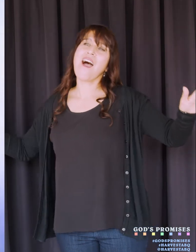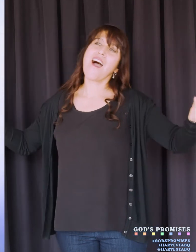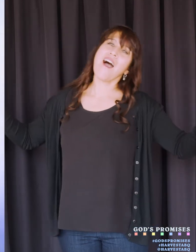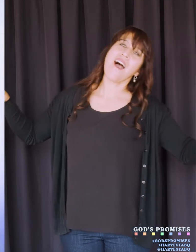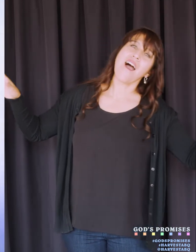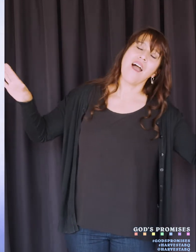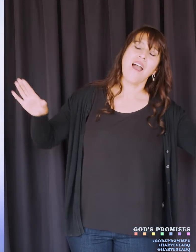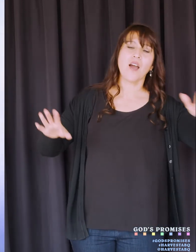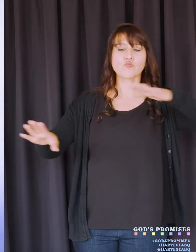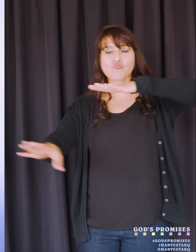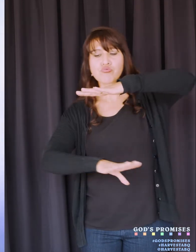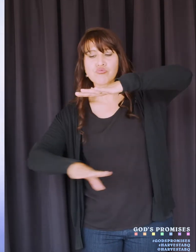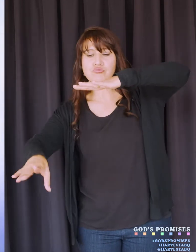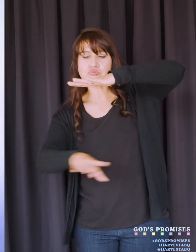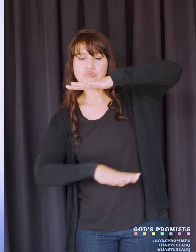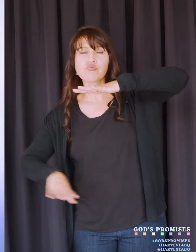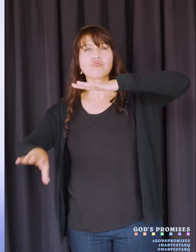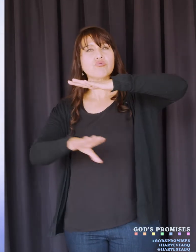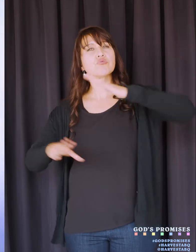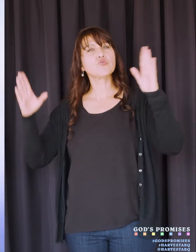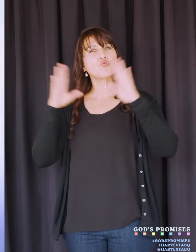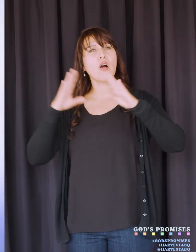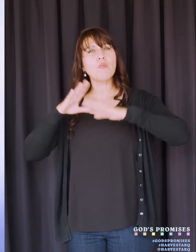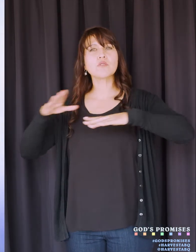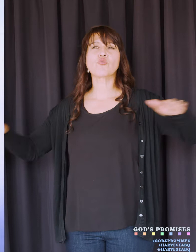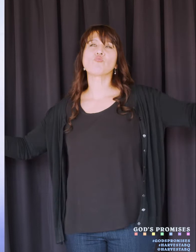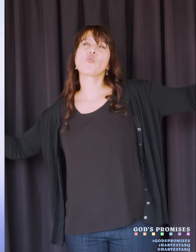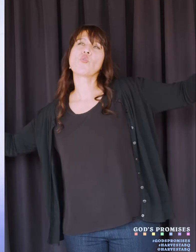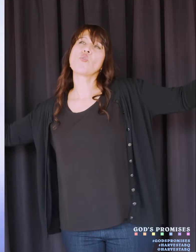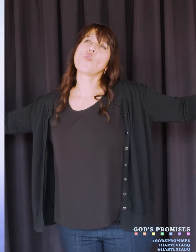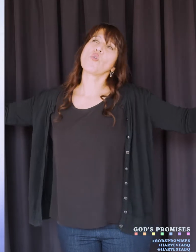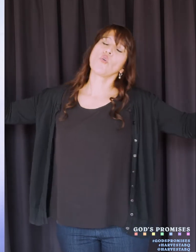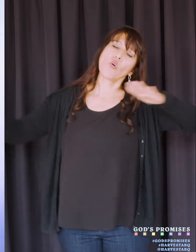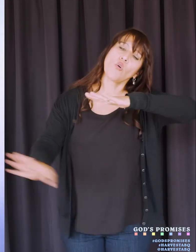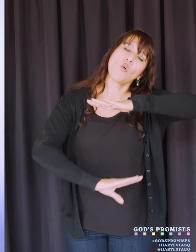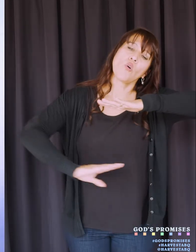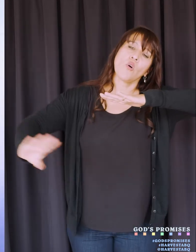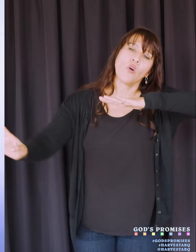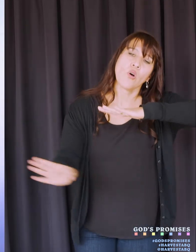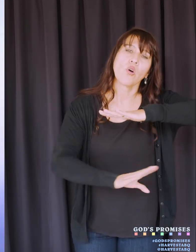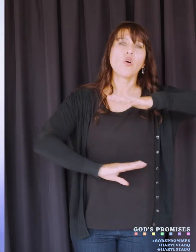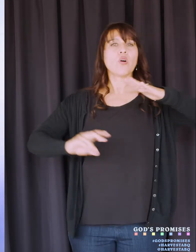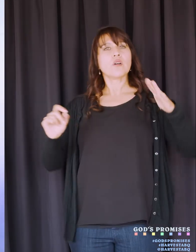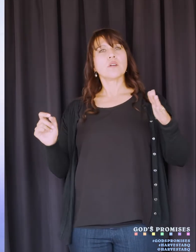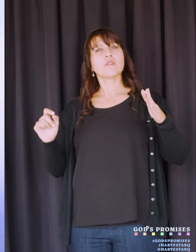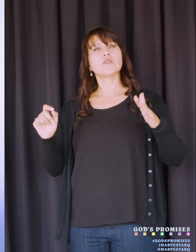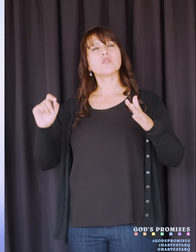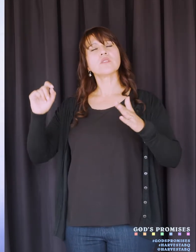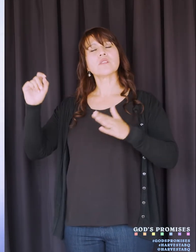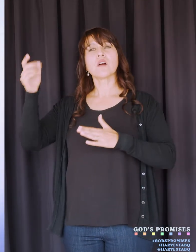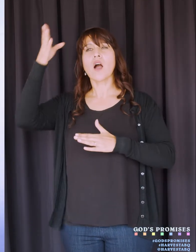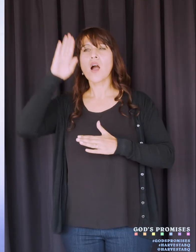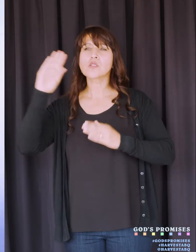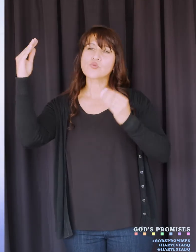high above the troubles of the world. The winds of God's mercy and grace carry us